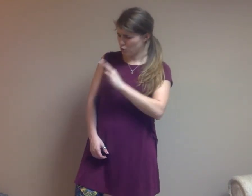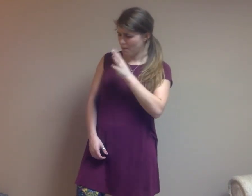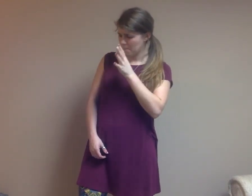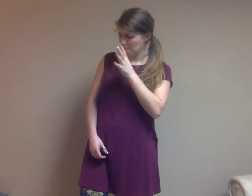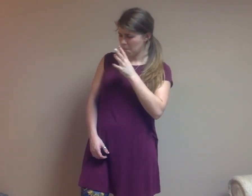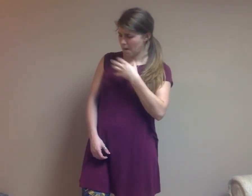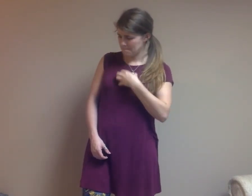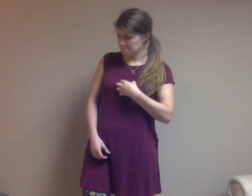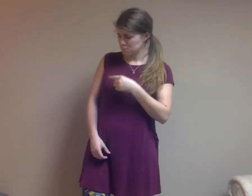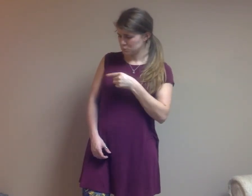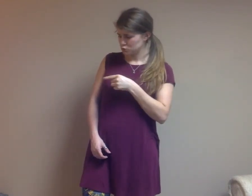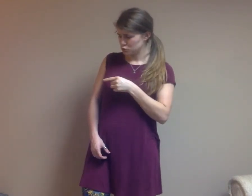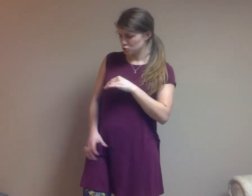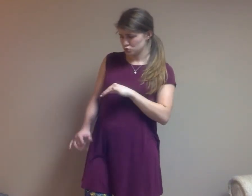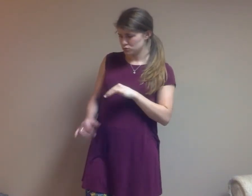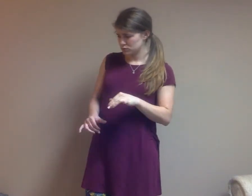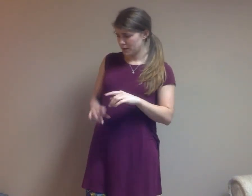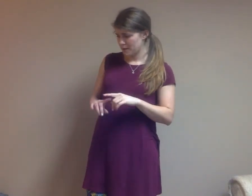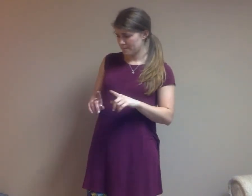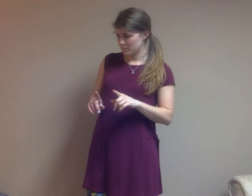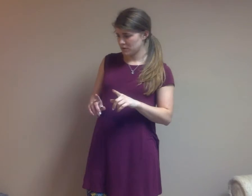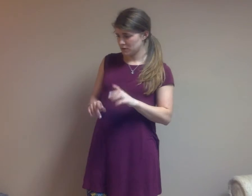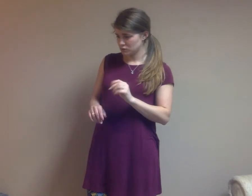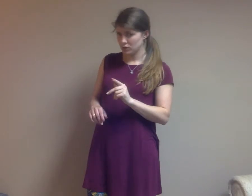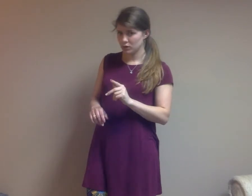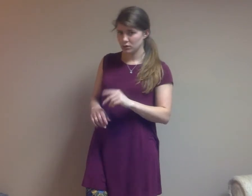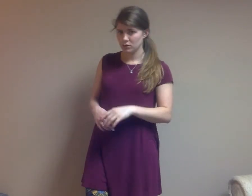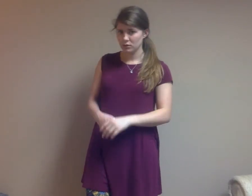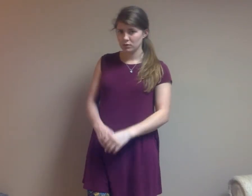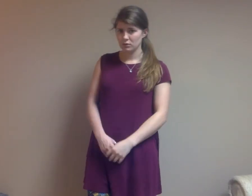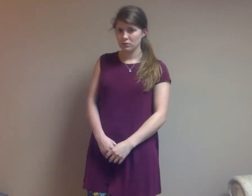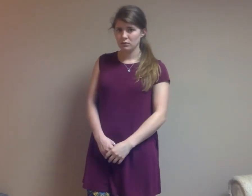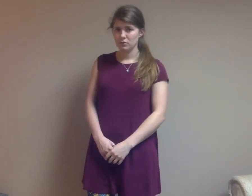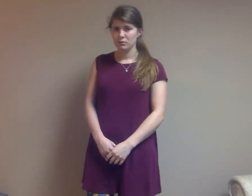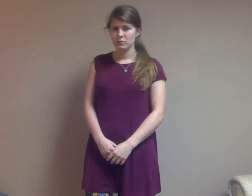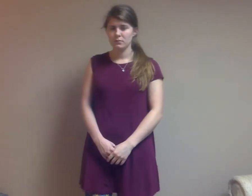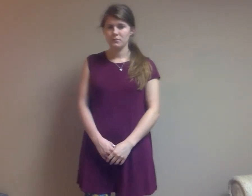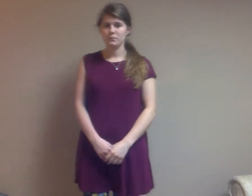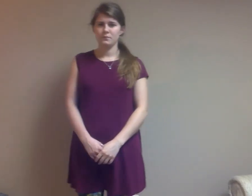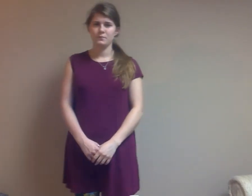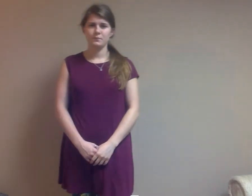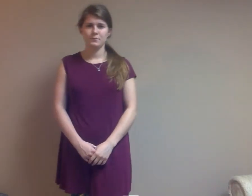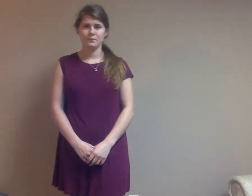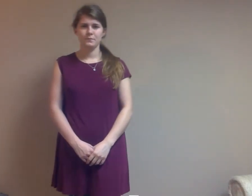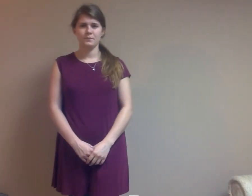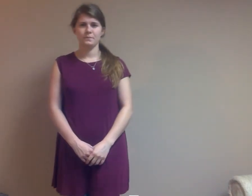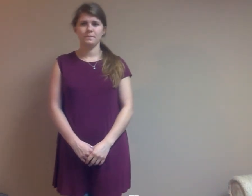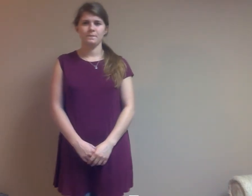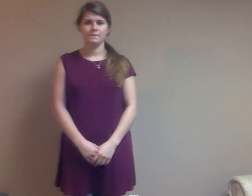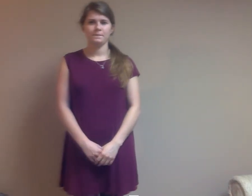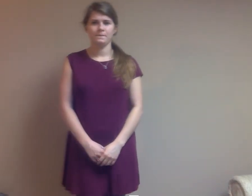I know, let's ban the words. Okay. You're gonna banish the word I. No, I'm just gonna banish the word Miss Mummy.